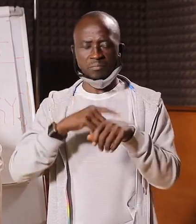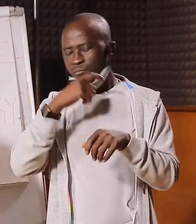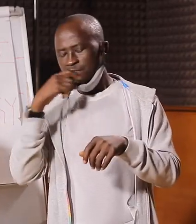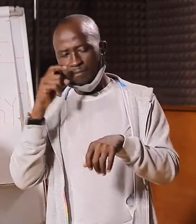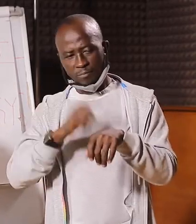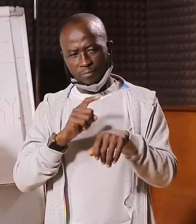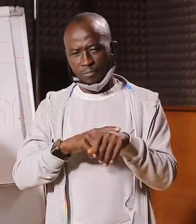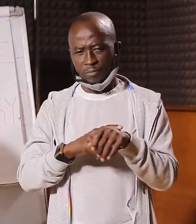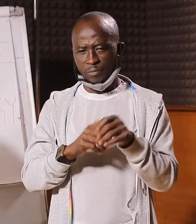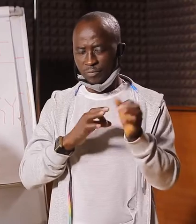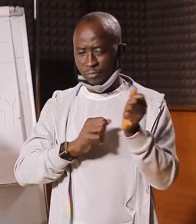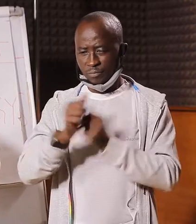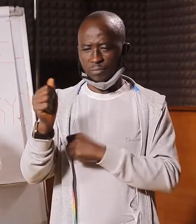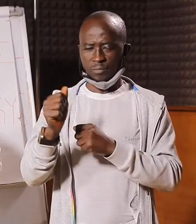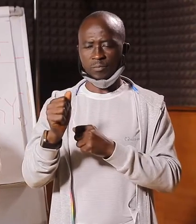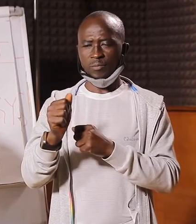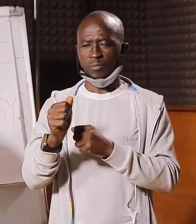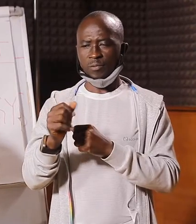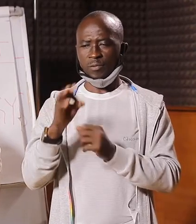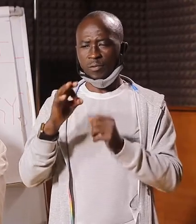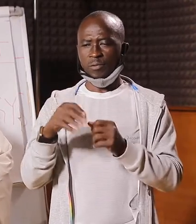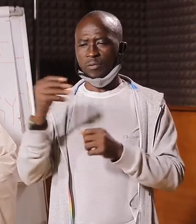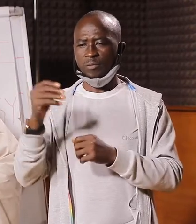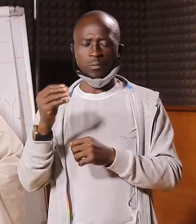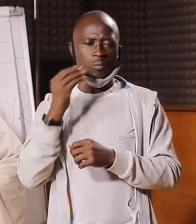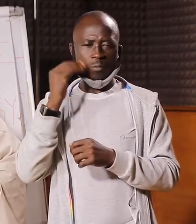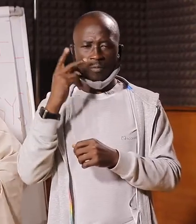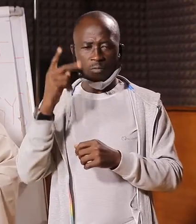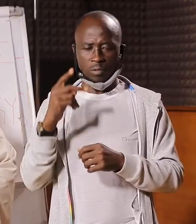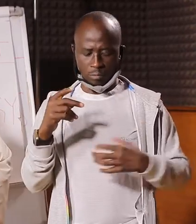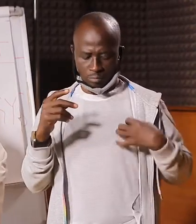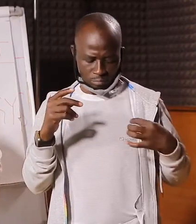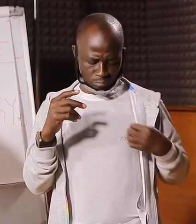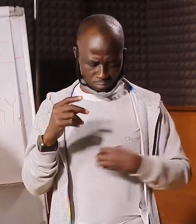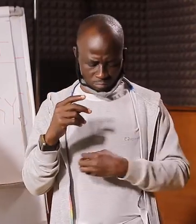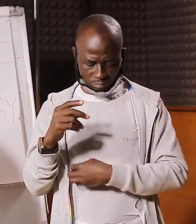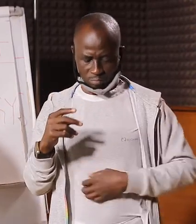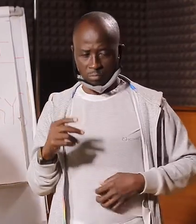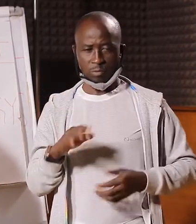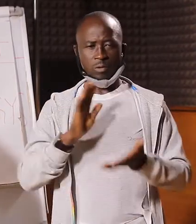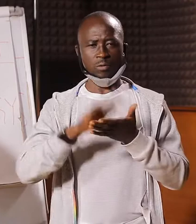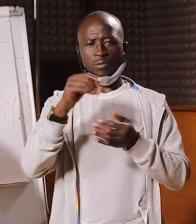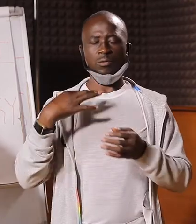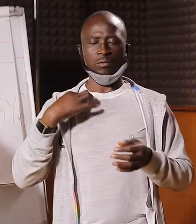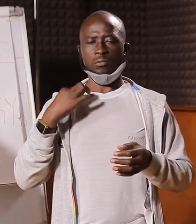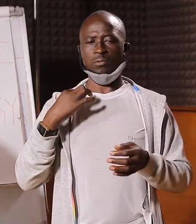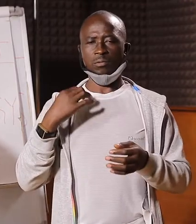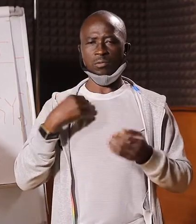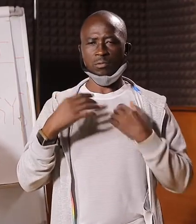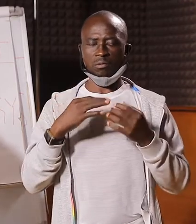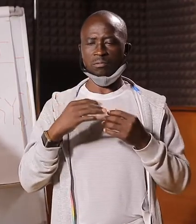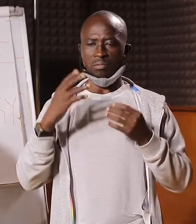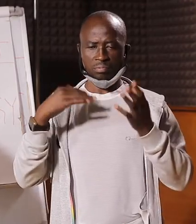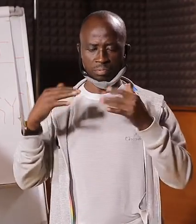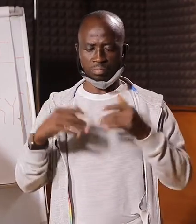if you pass through them, when you reach home, you find some of them attached to your clothes. They have a hairy